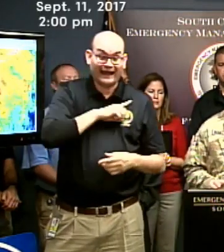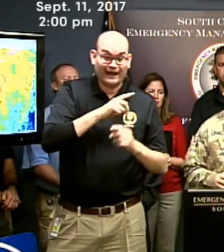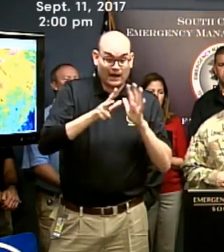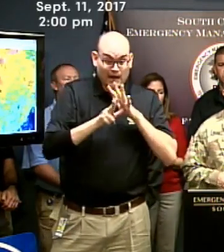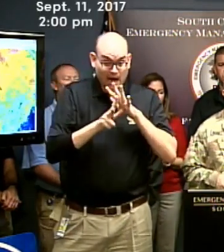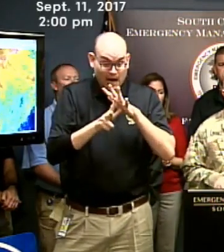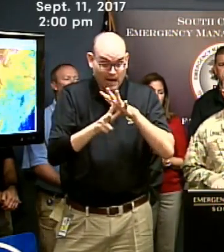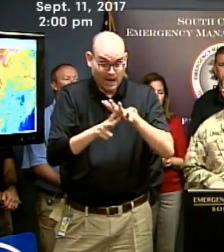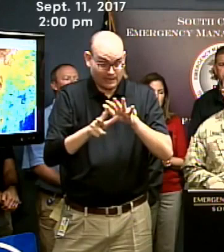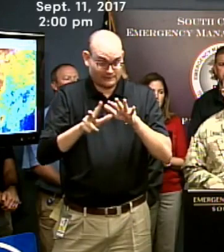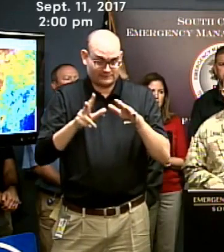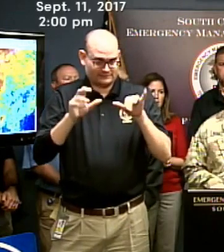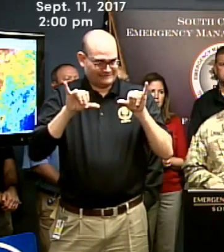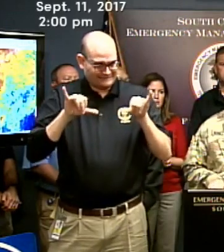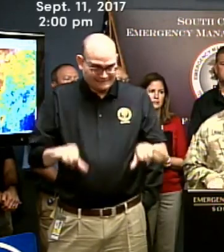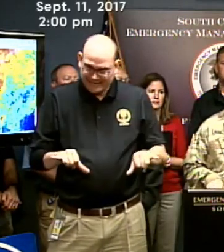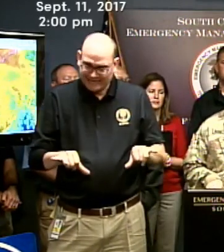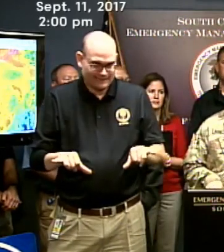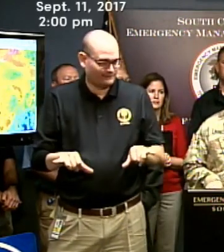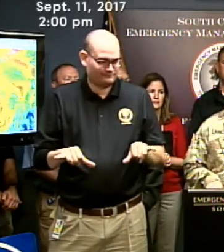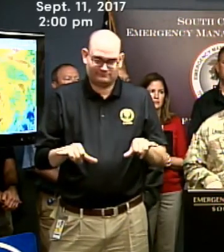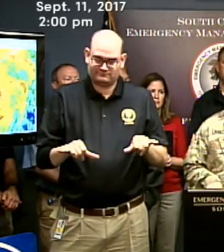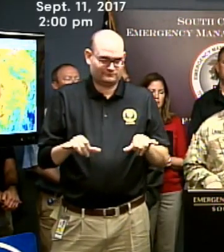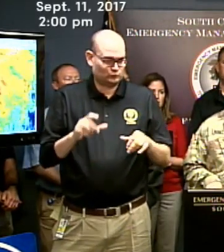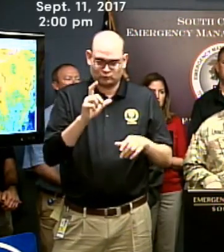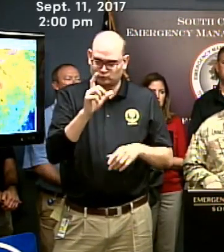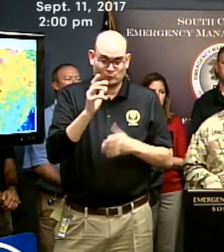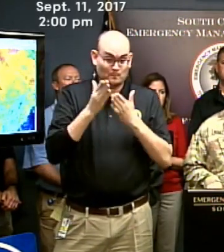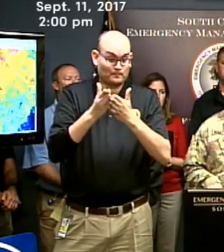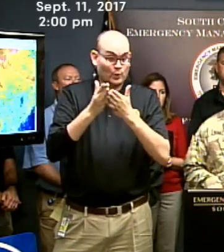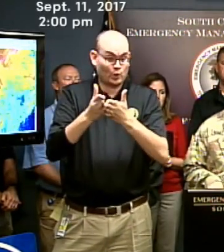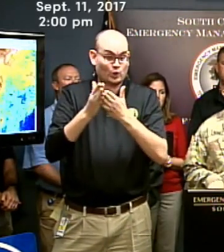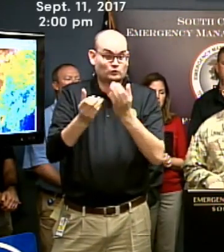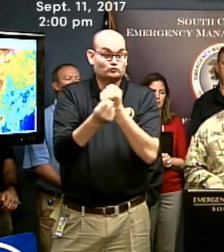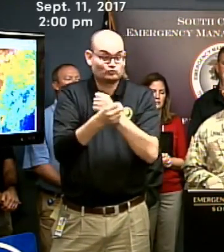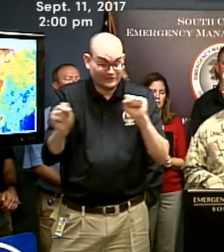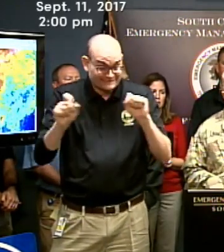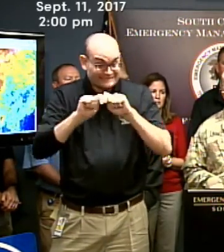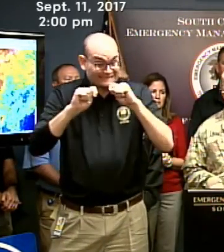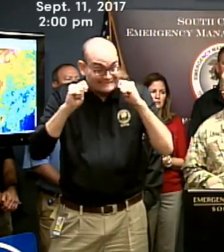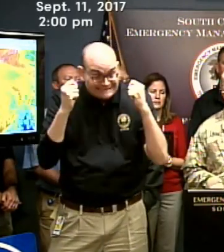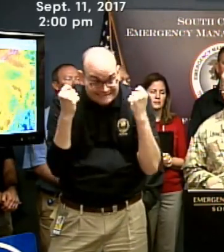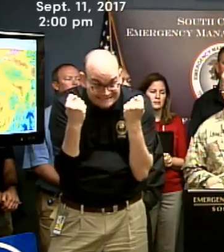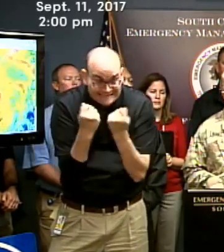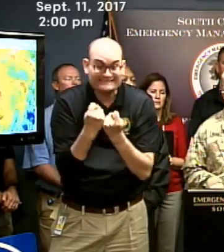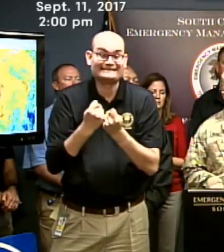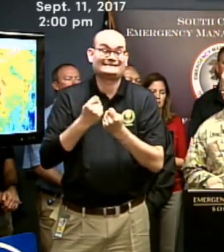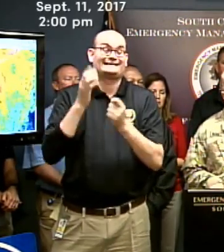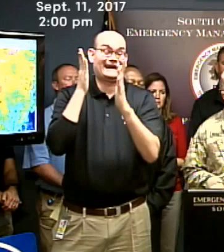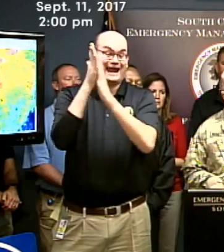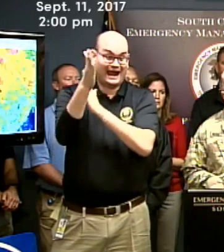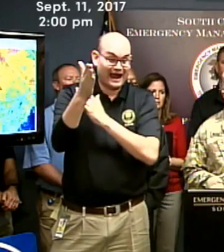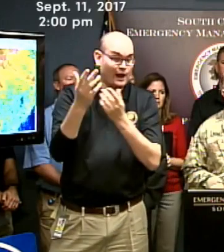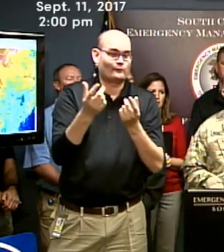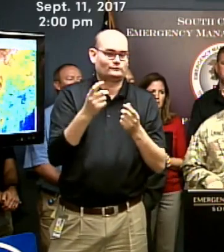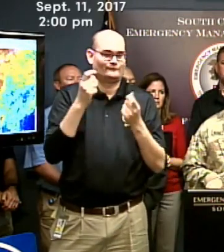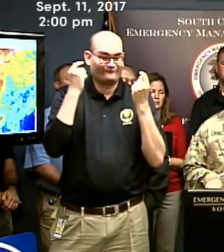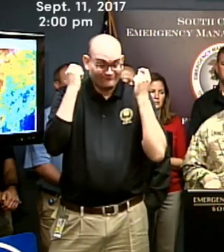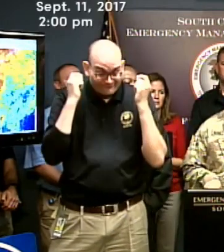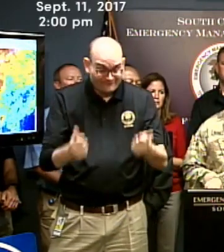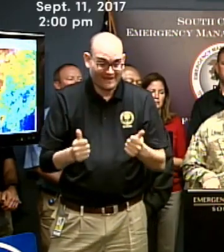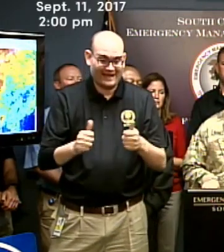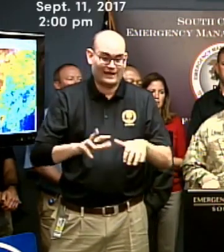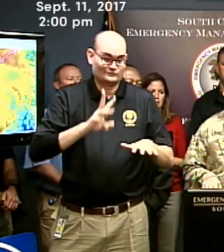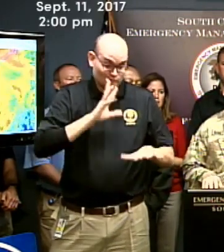Taylor talked about boat rescue teams. We're talking about swift rising tides that put everyone at risk.